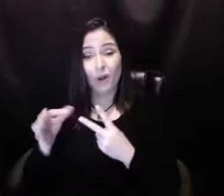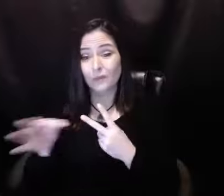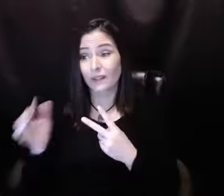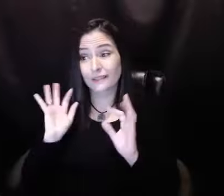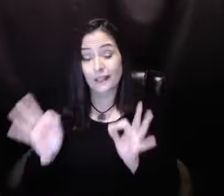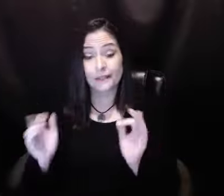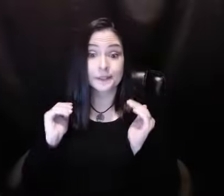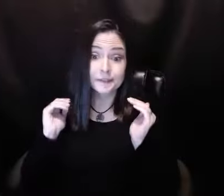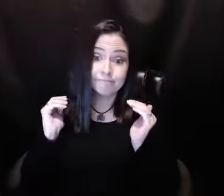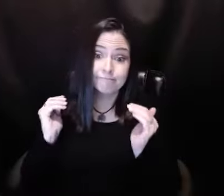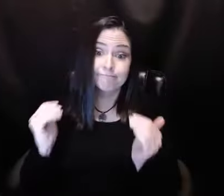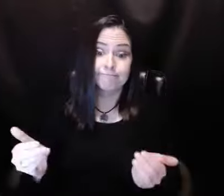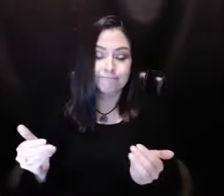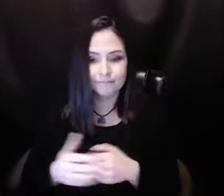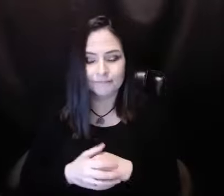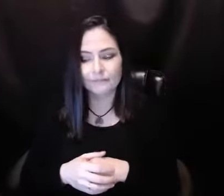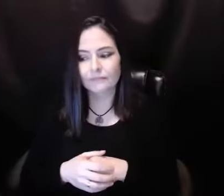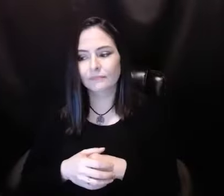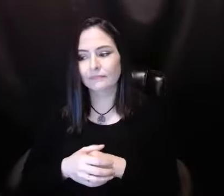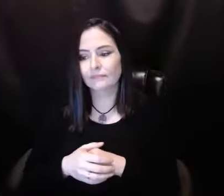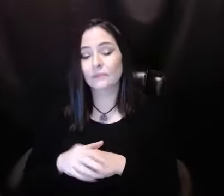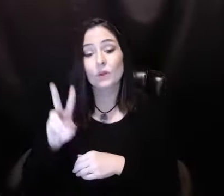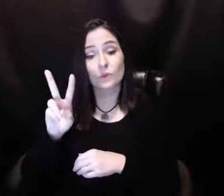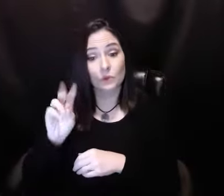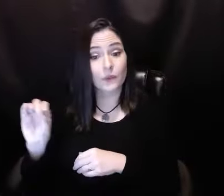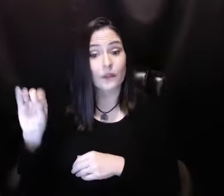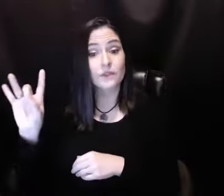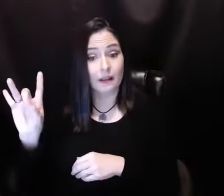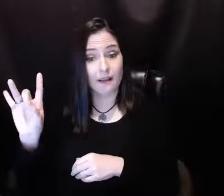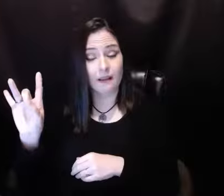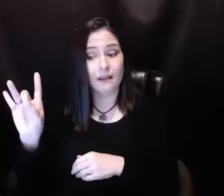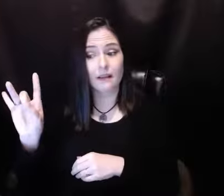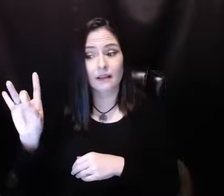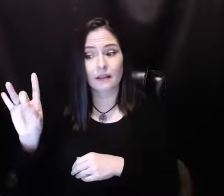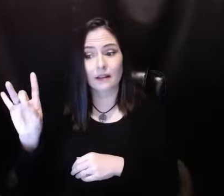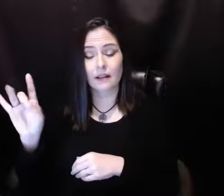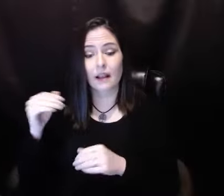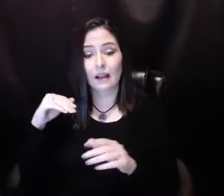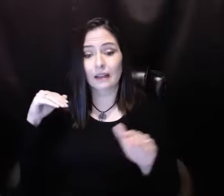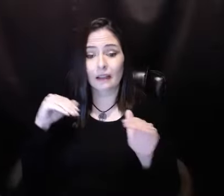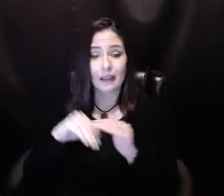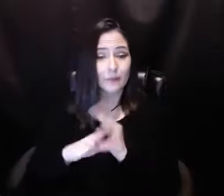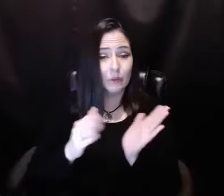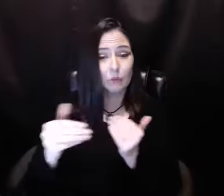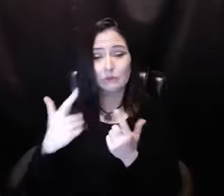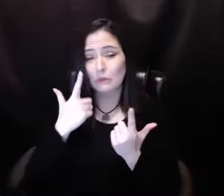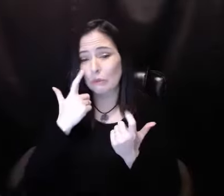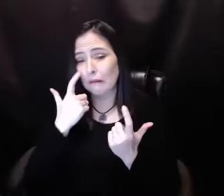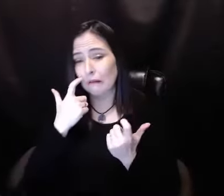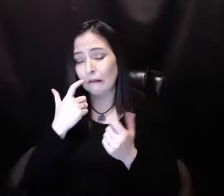no other option. So on 2000, on April 5th, I came crawling